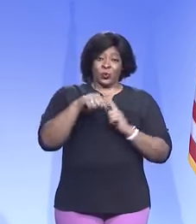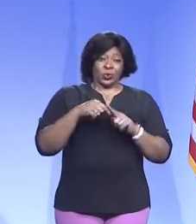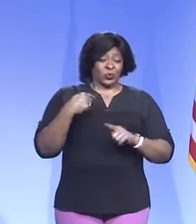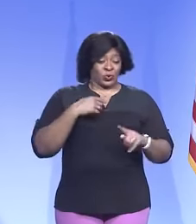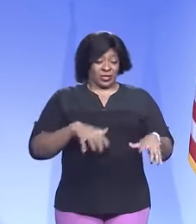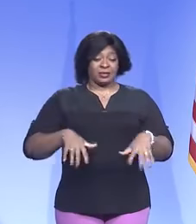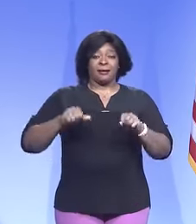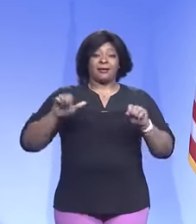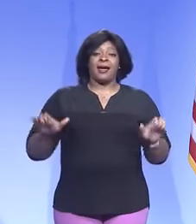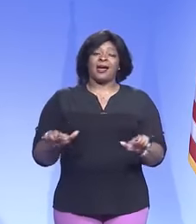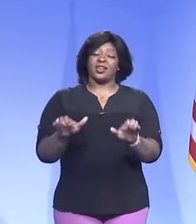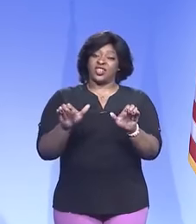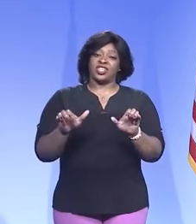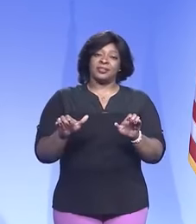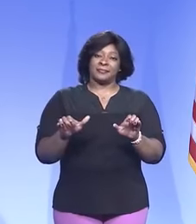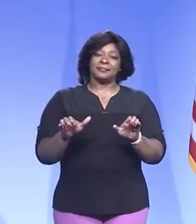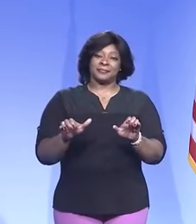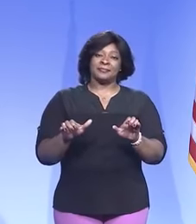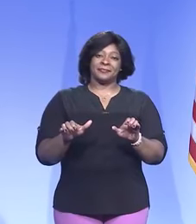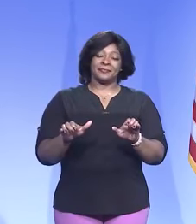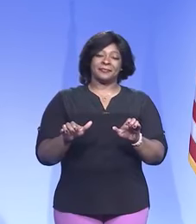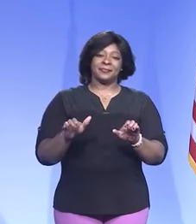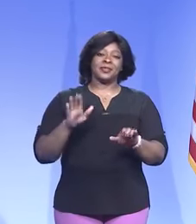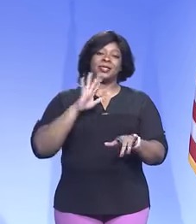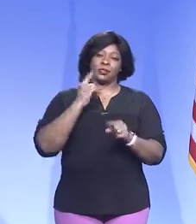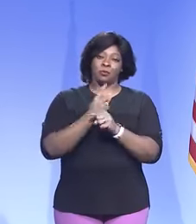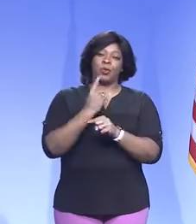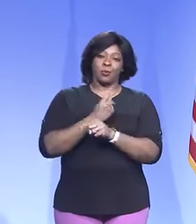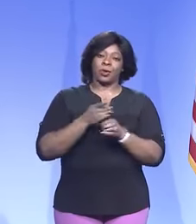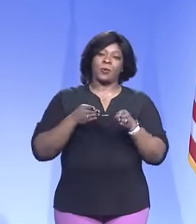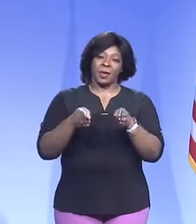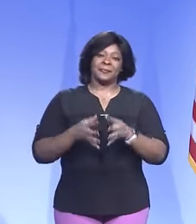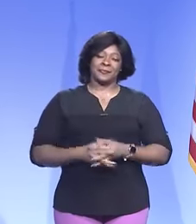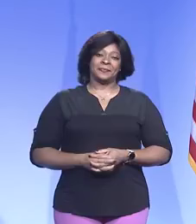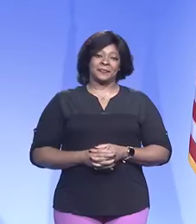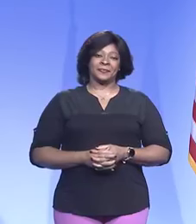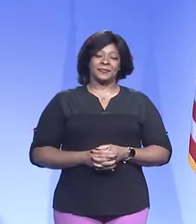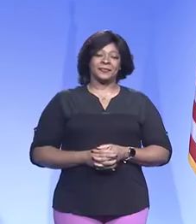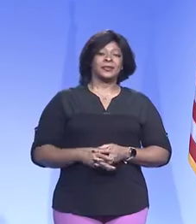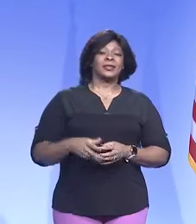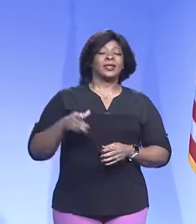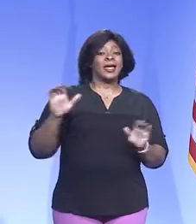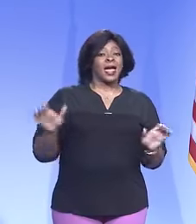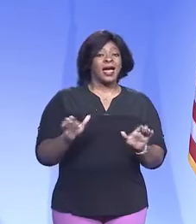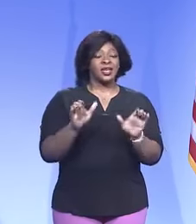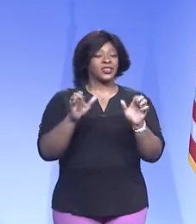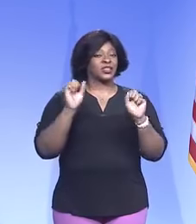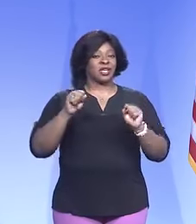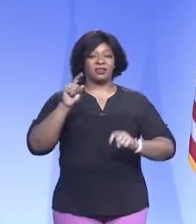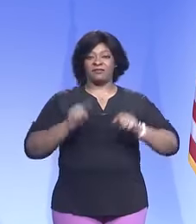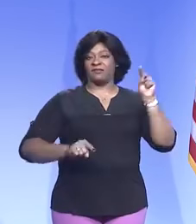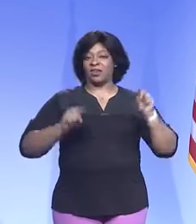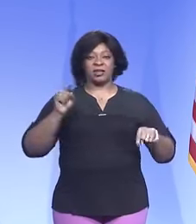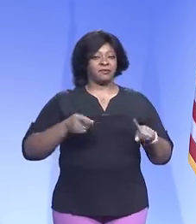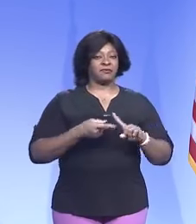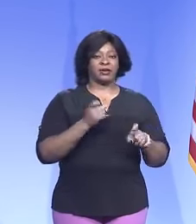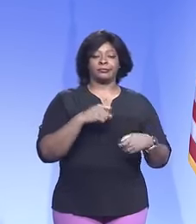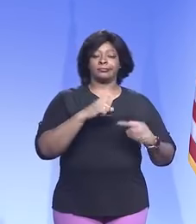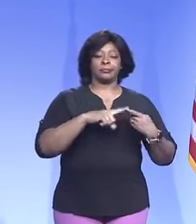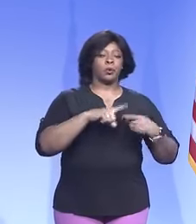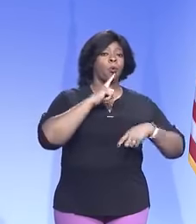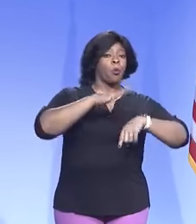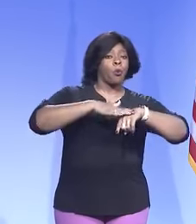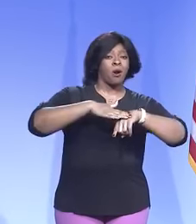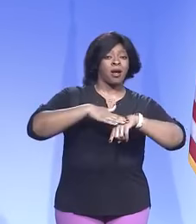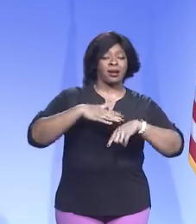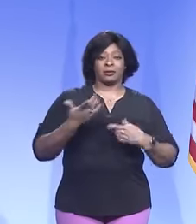take action, it will be appropriate. Action can vary from a